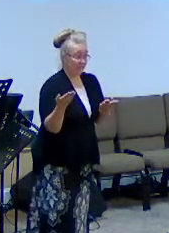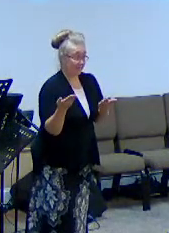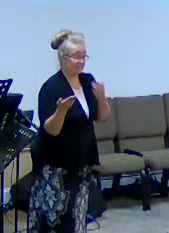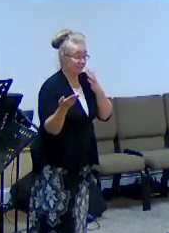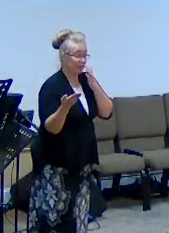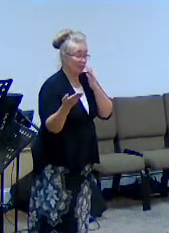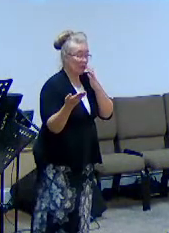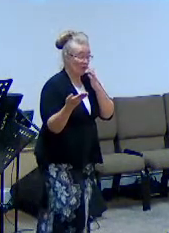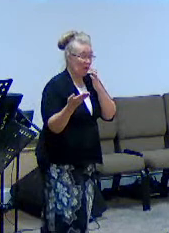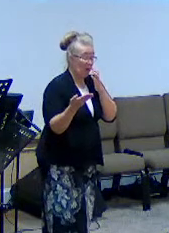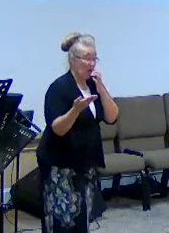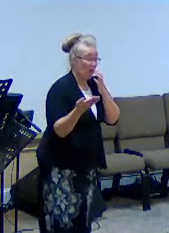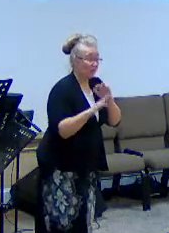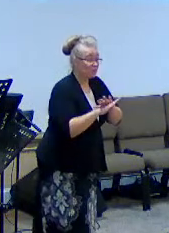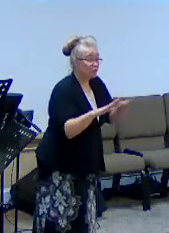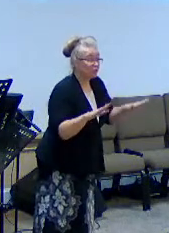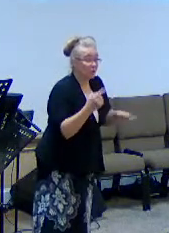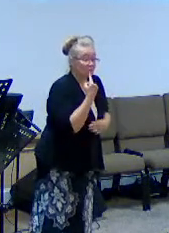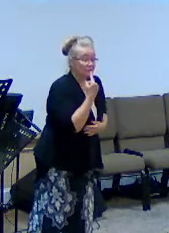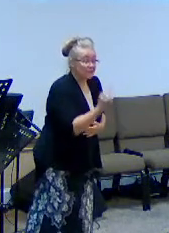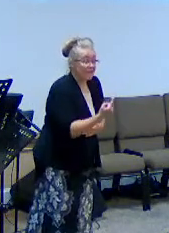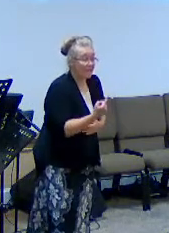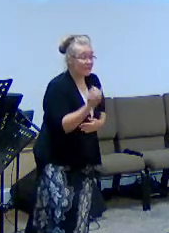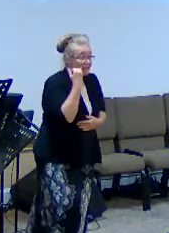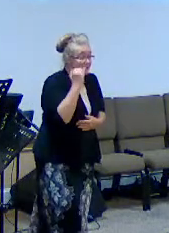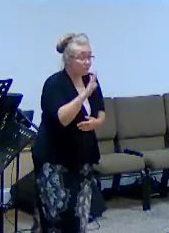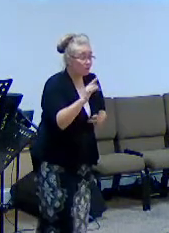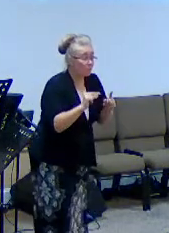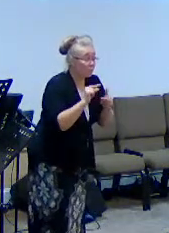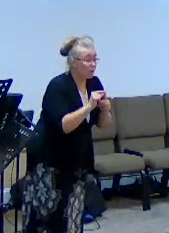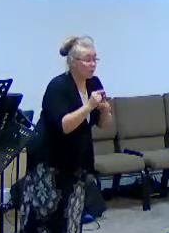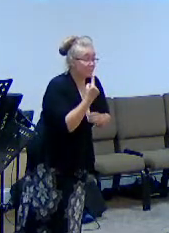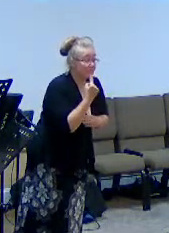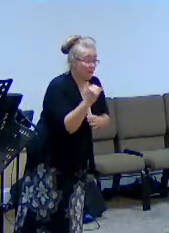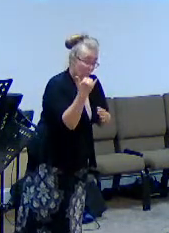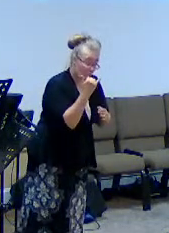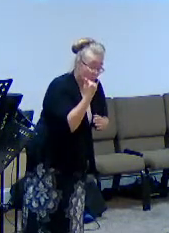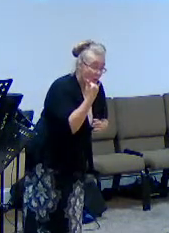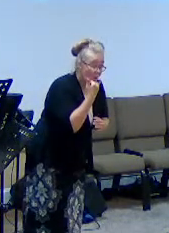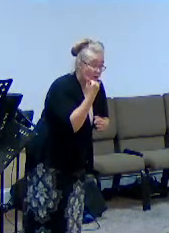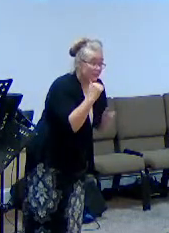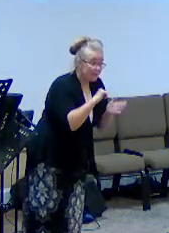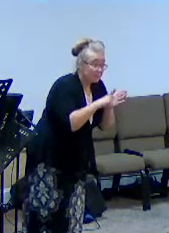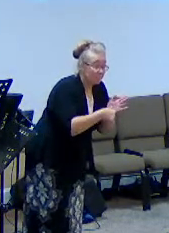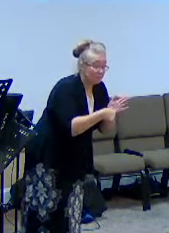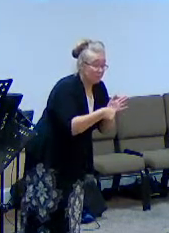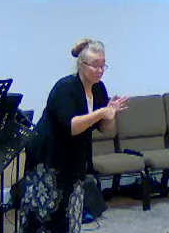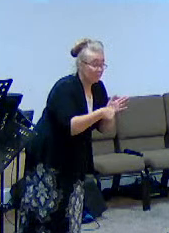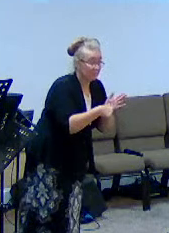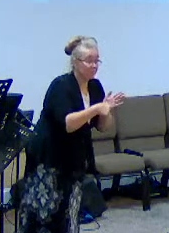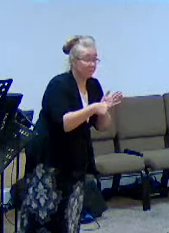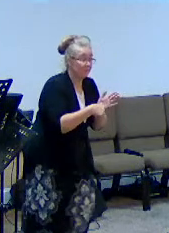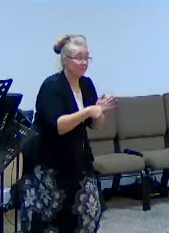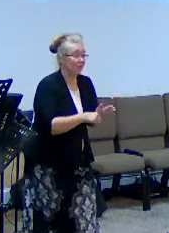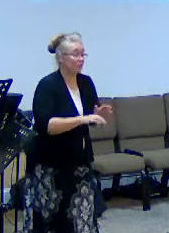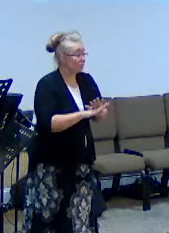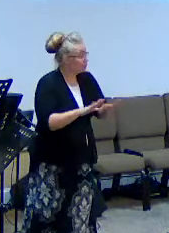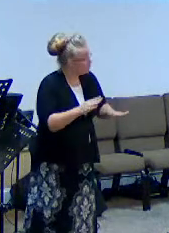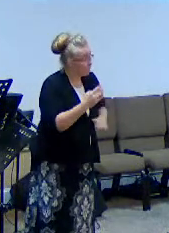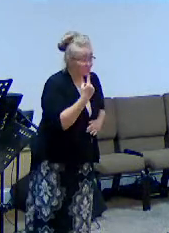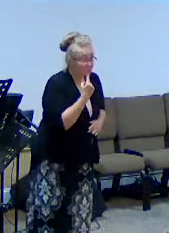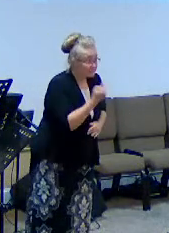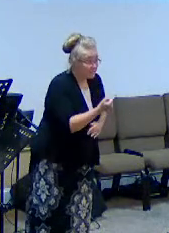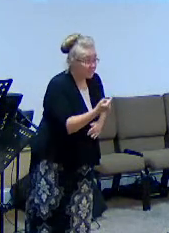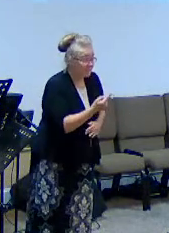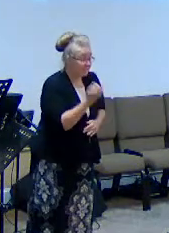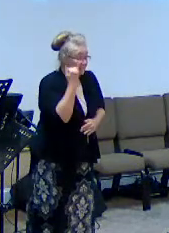Ecclesiastes 5:2. Don't open your mouth if your words convey a wrong impression, Proverbs 17, 27. Don't open your